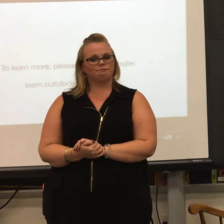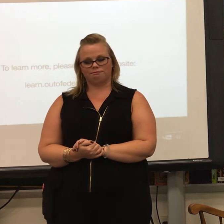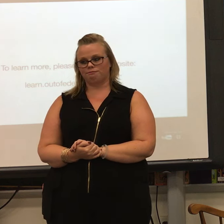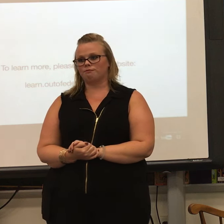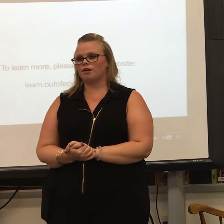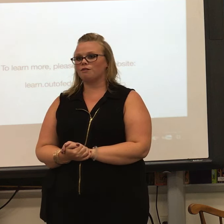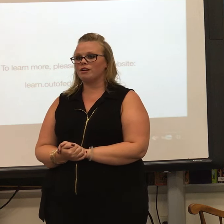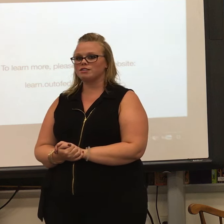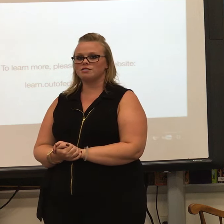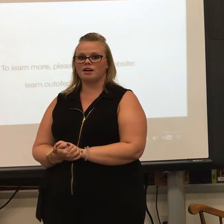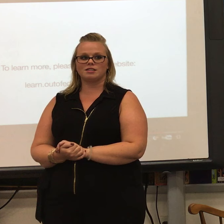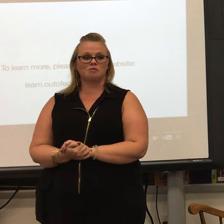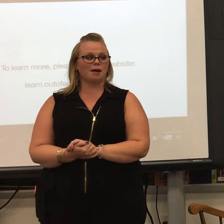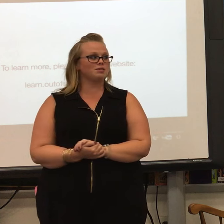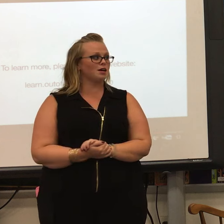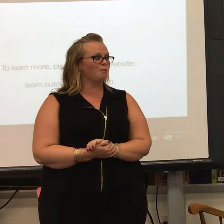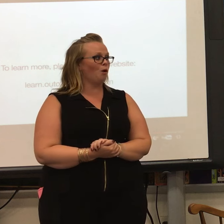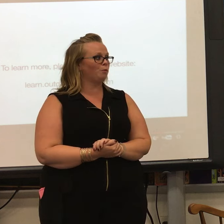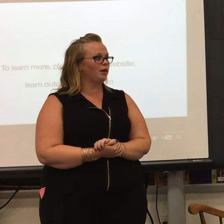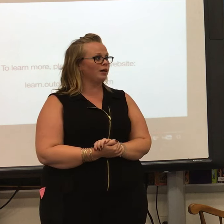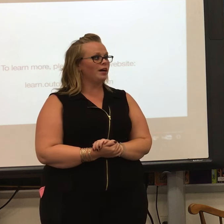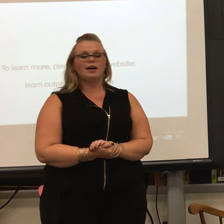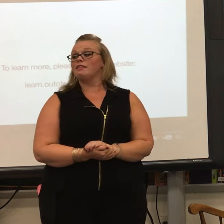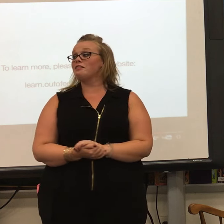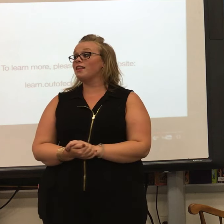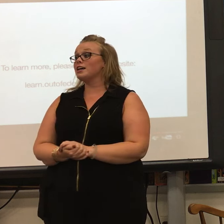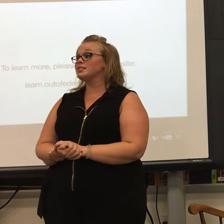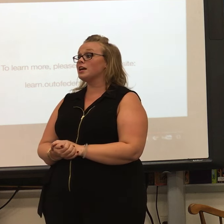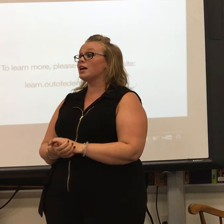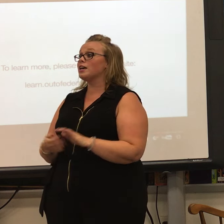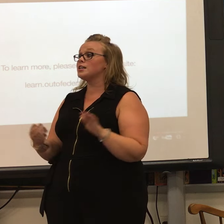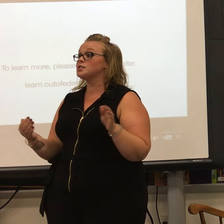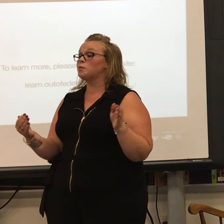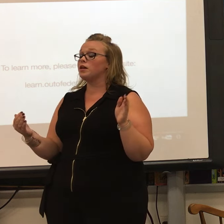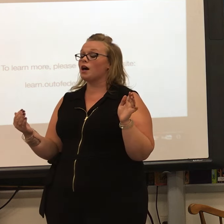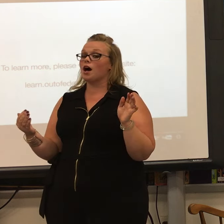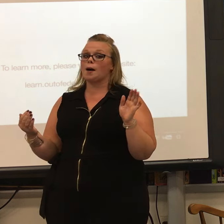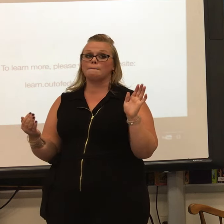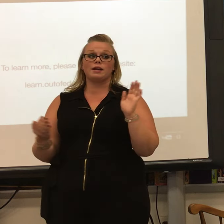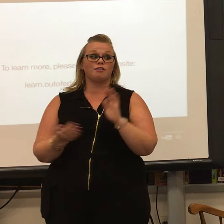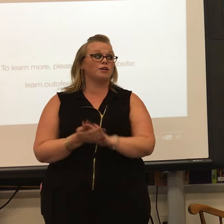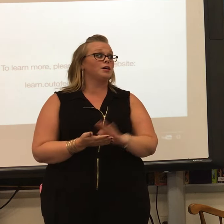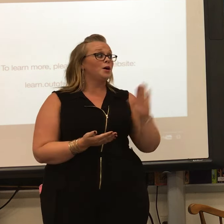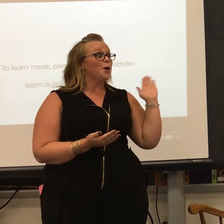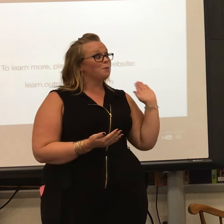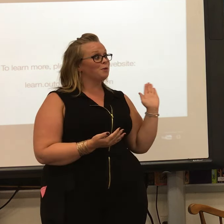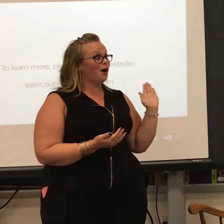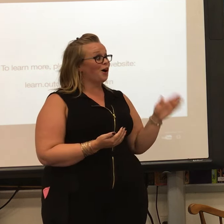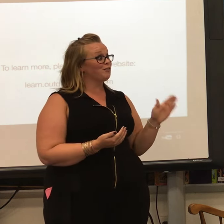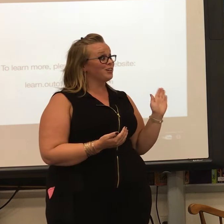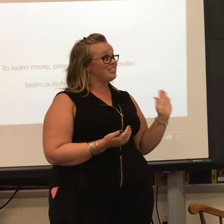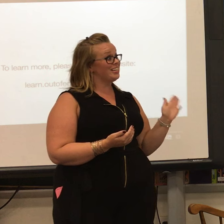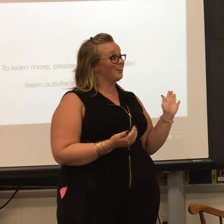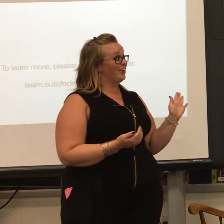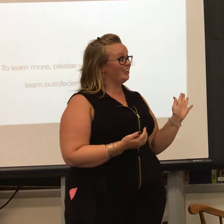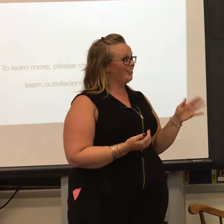to get through. That's up homework. And then the last thing is we, another